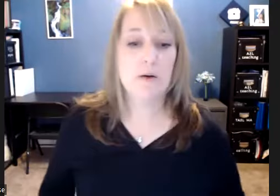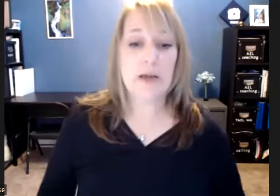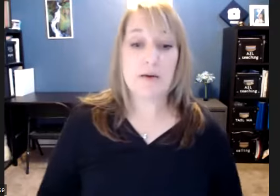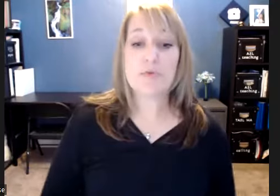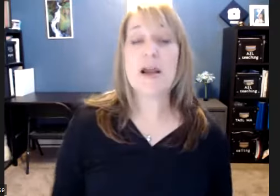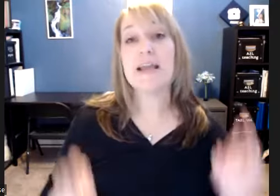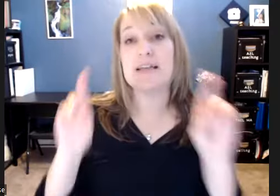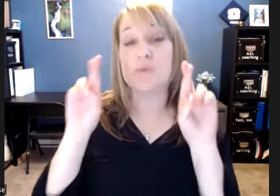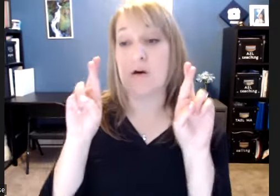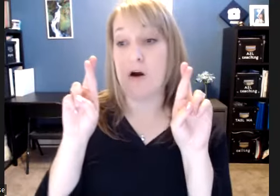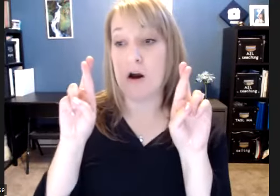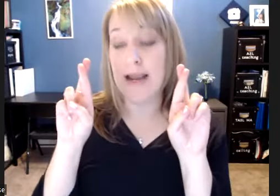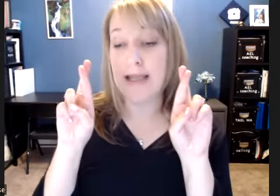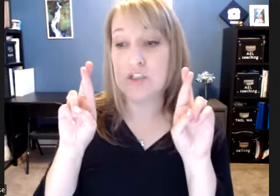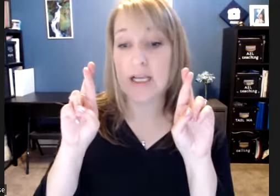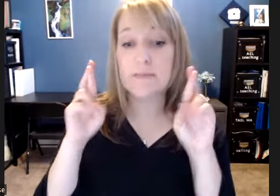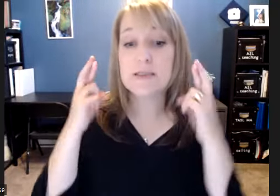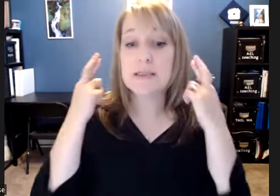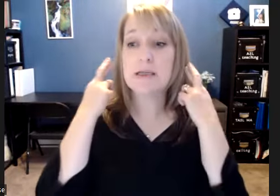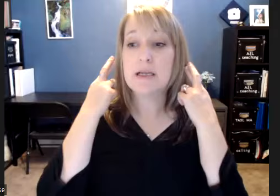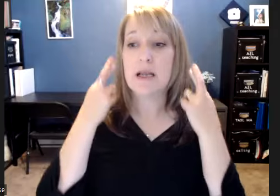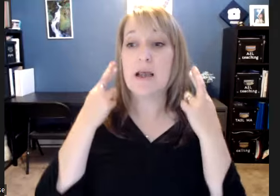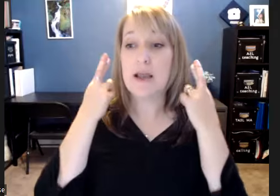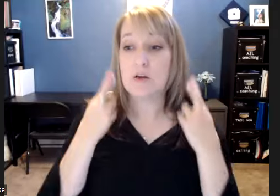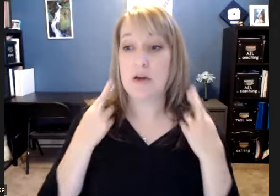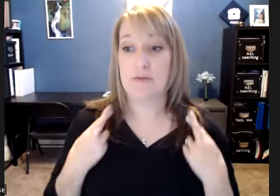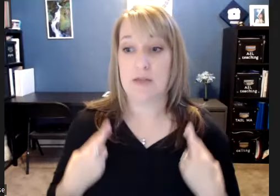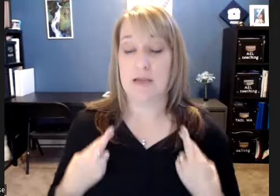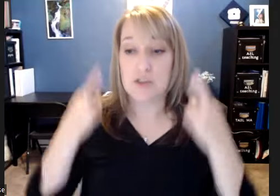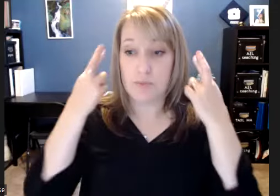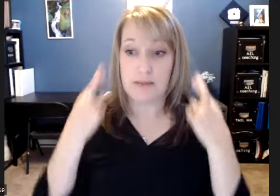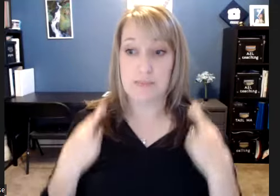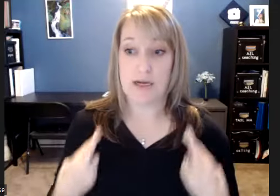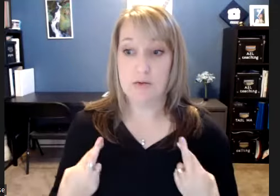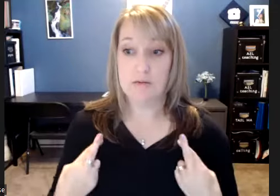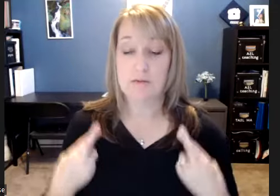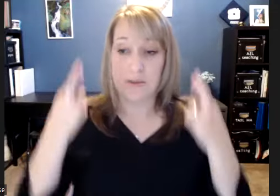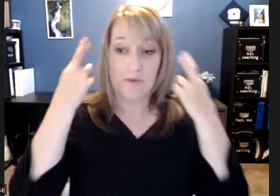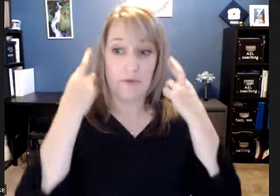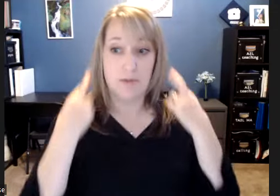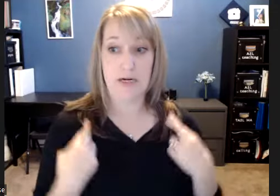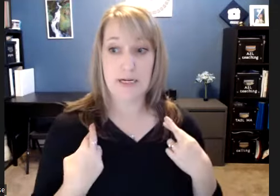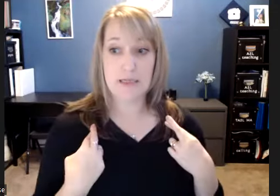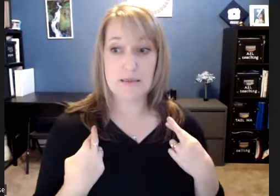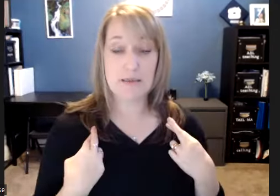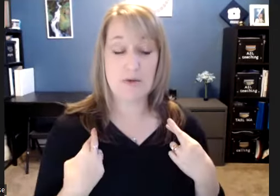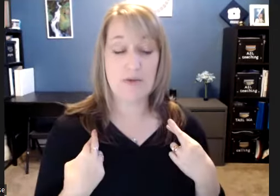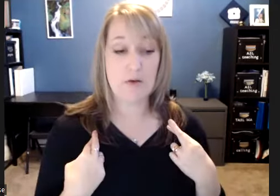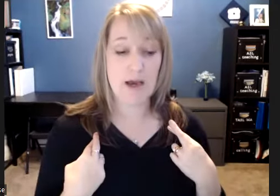Okay, a braid is with R hand shapes, and you kind of like just bring them down wherever the braid is. So if you